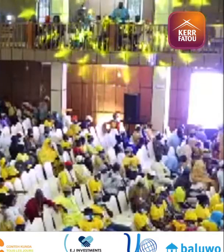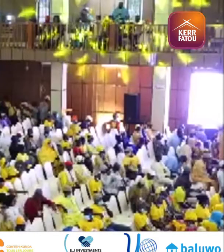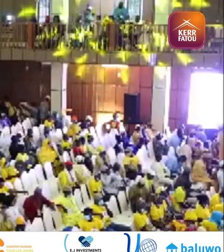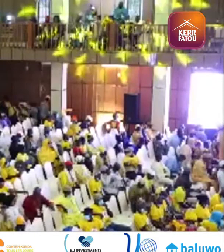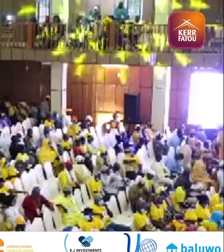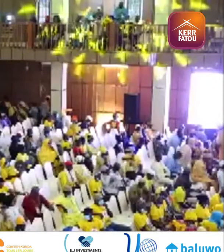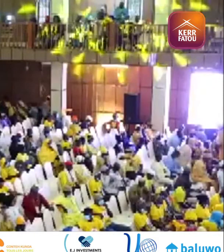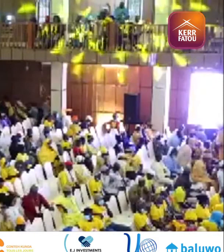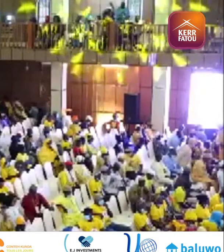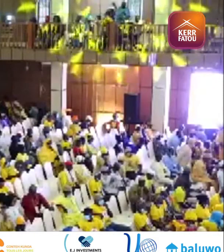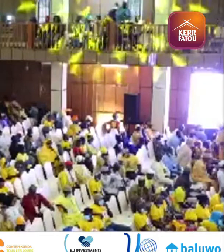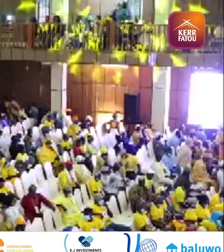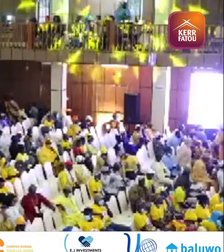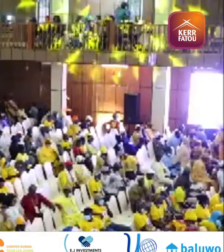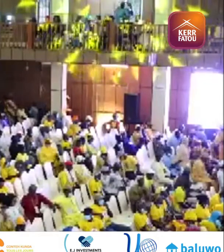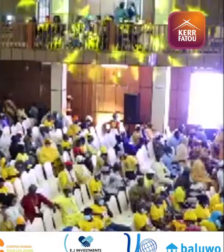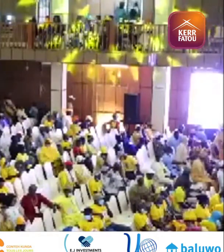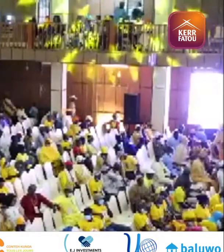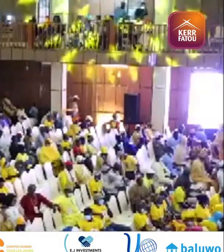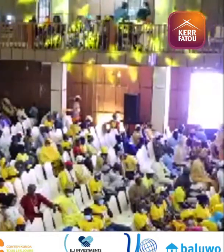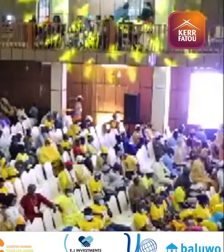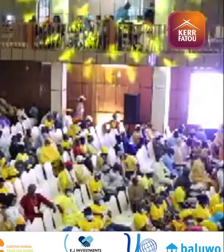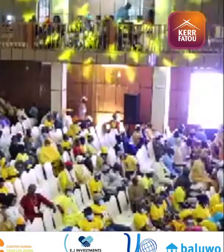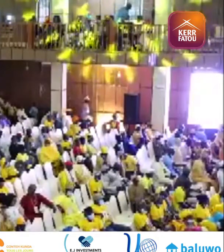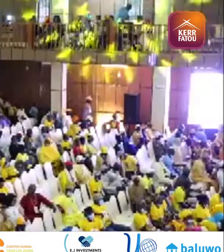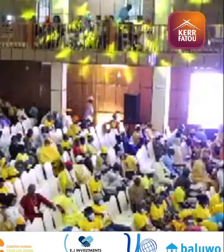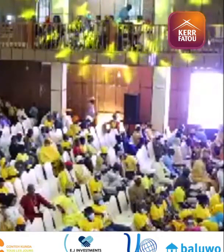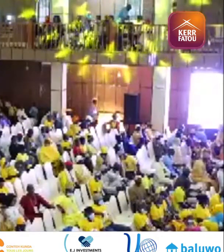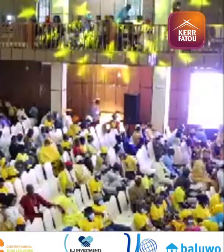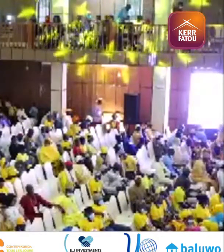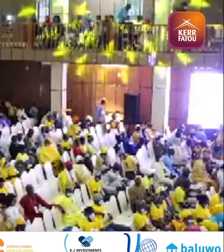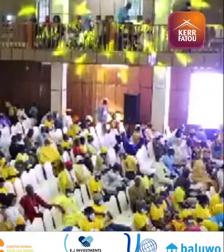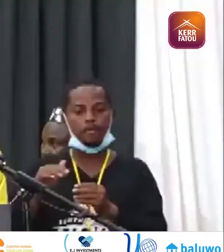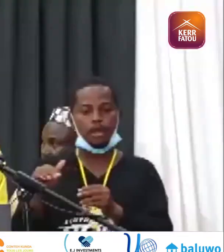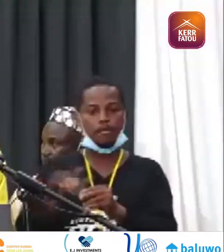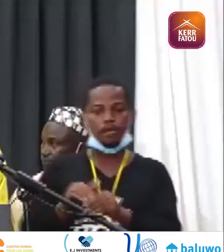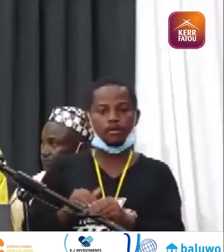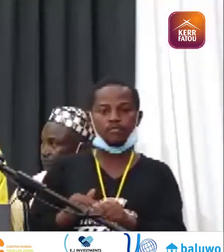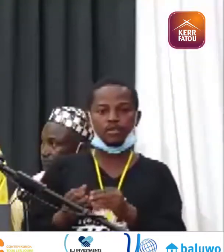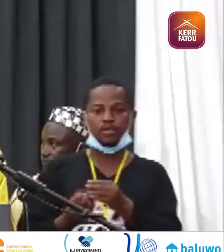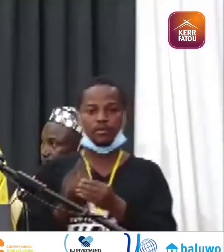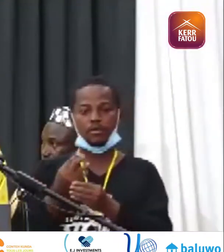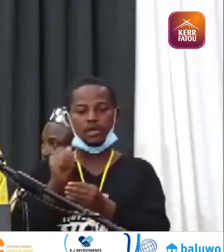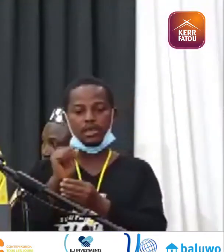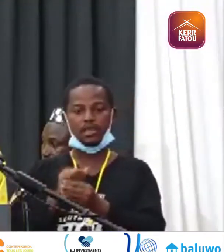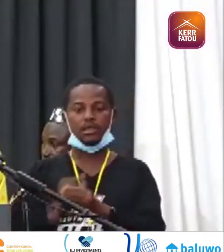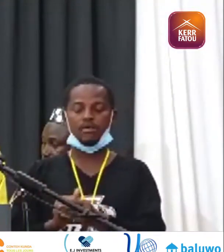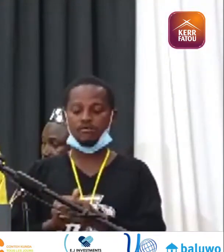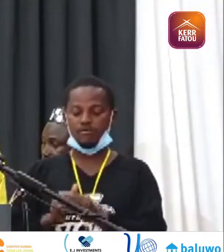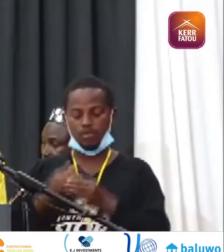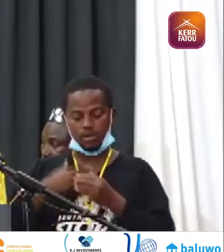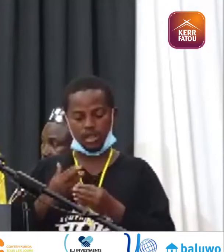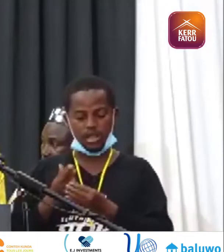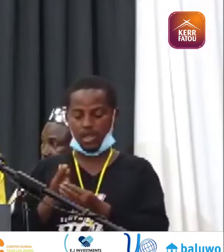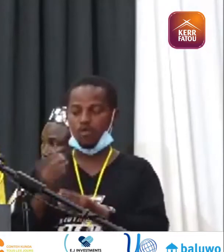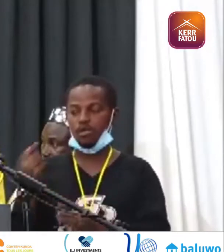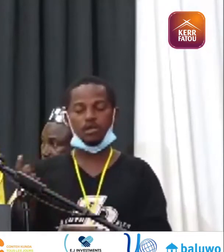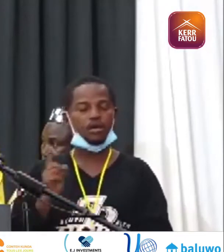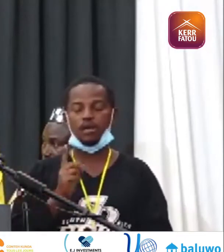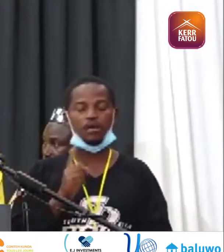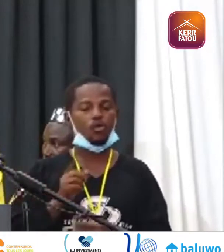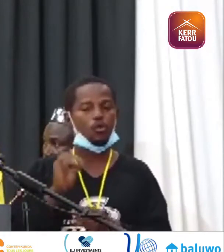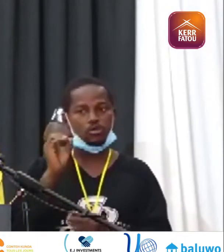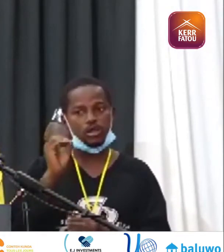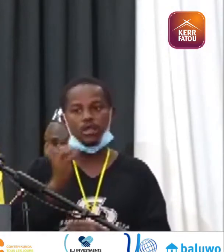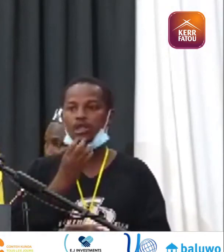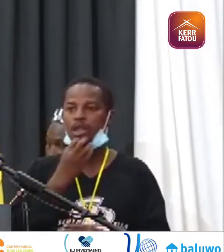agenda for the Gambia, and not for party members or development agenda for our party leader only, Usainu